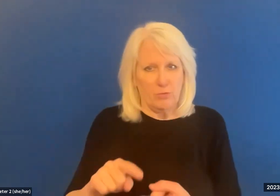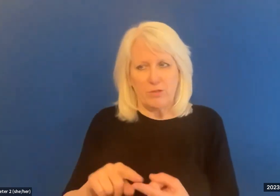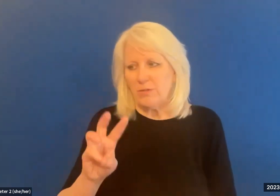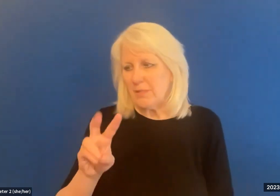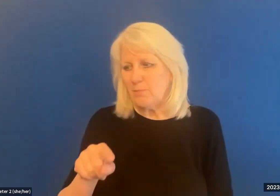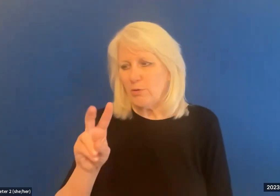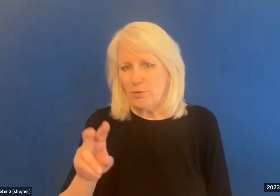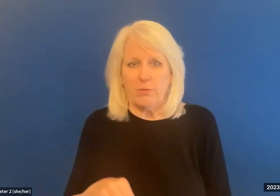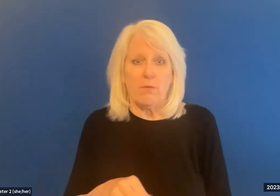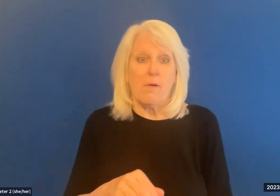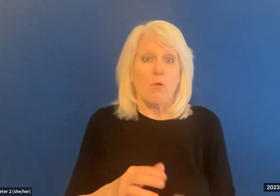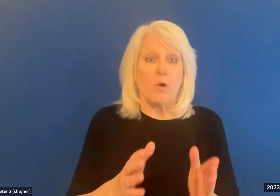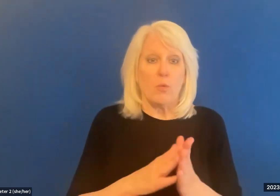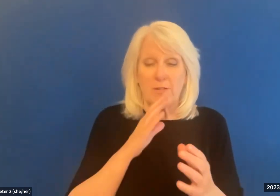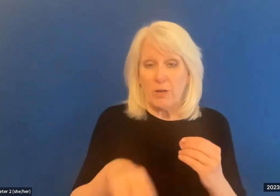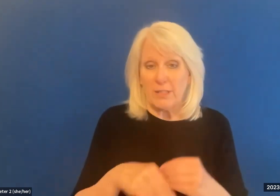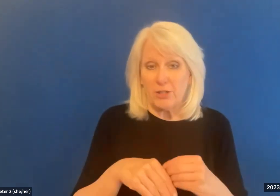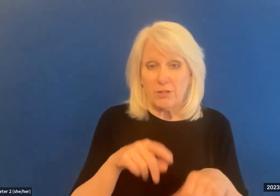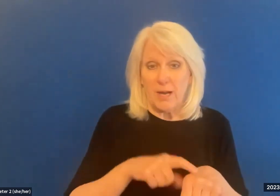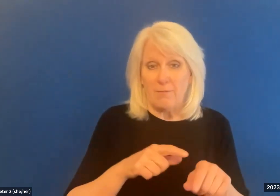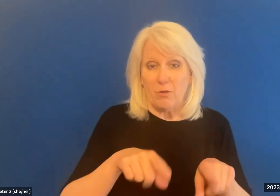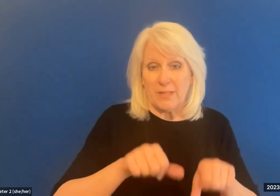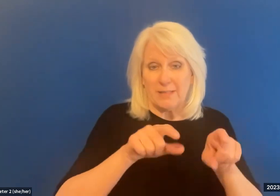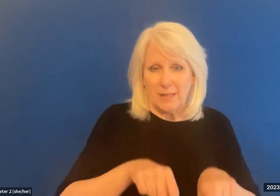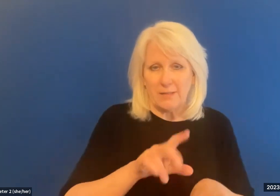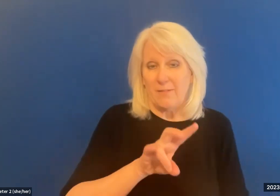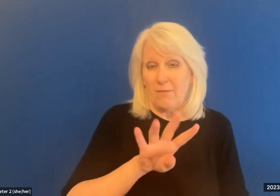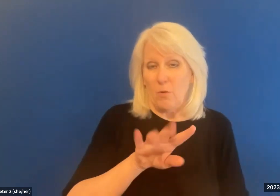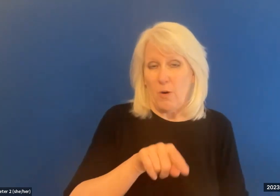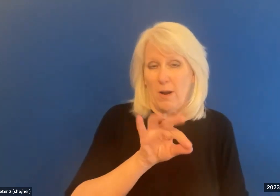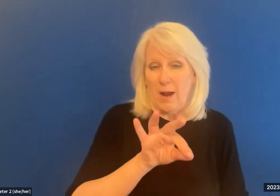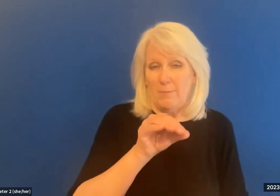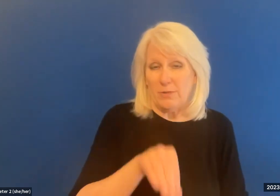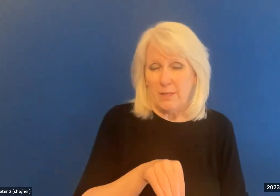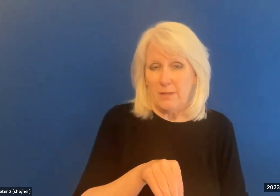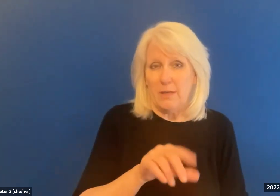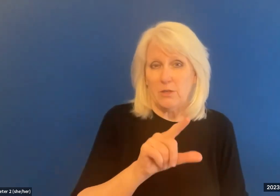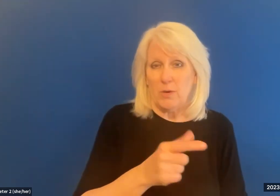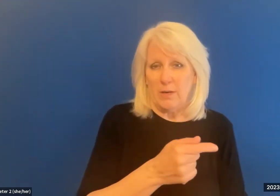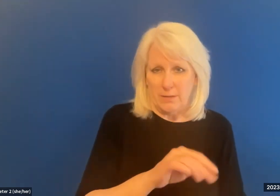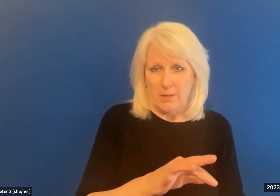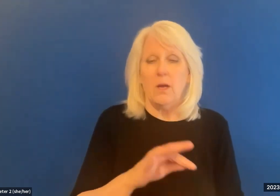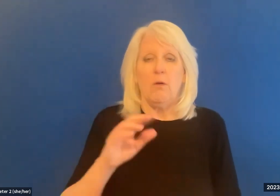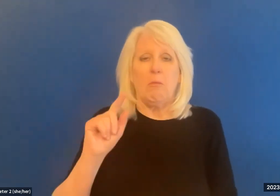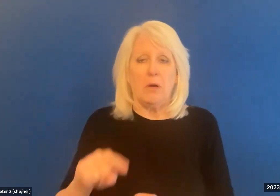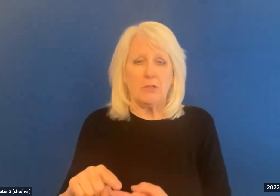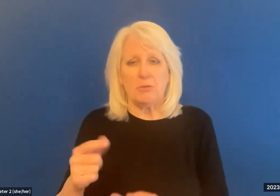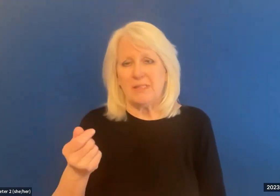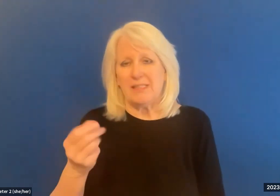6.2%. A request for additional exam time decreased from 74.9% in 2019 to